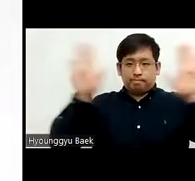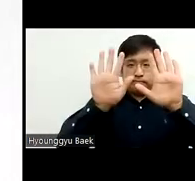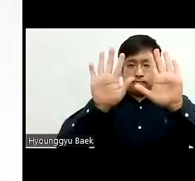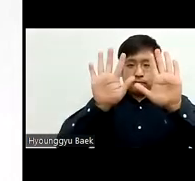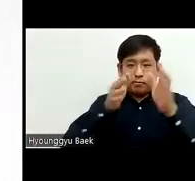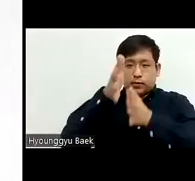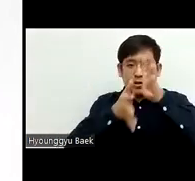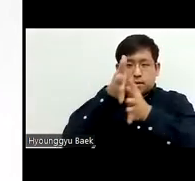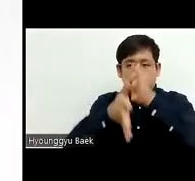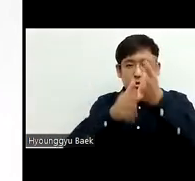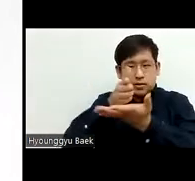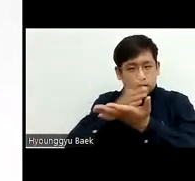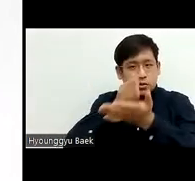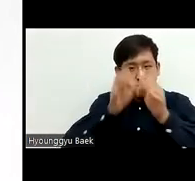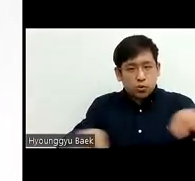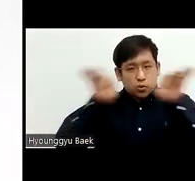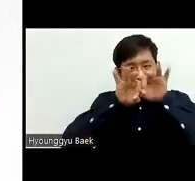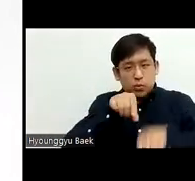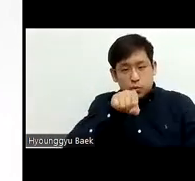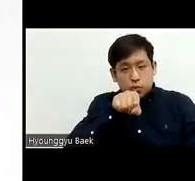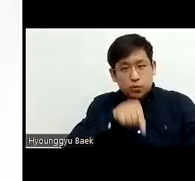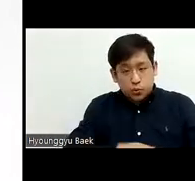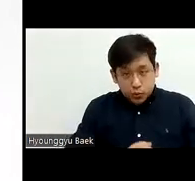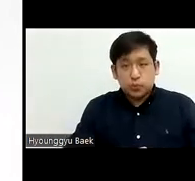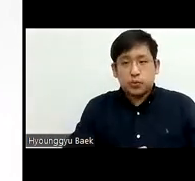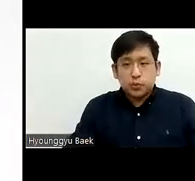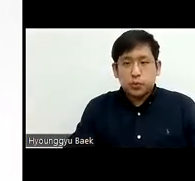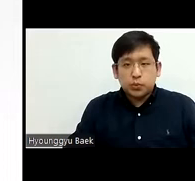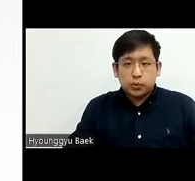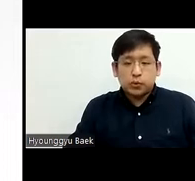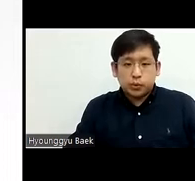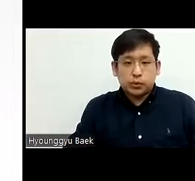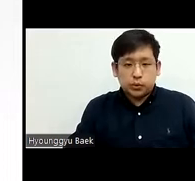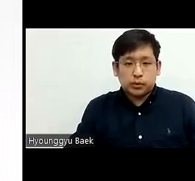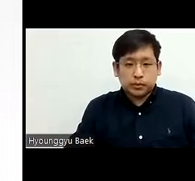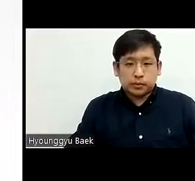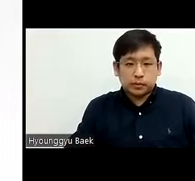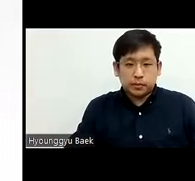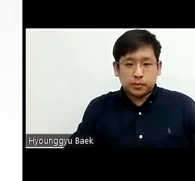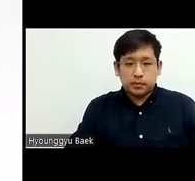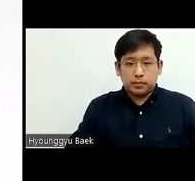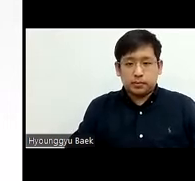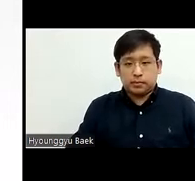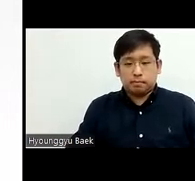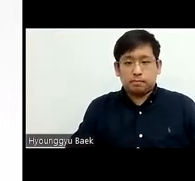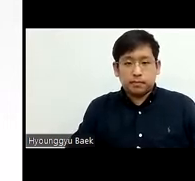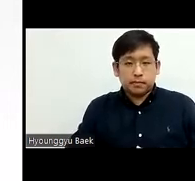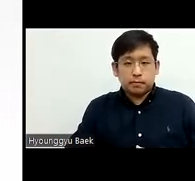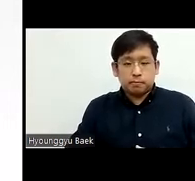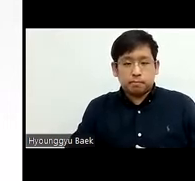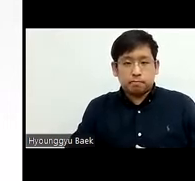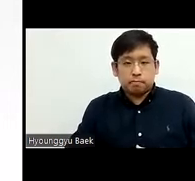ratio. So there's a signer, 50% being shared on the screen. So that